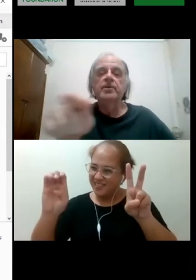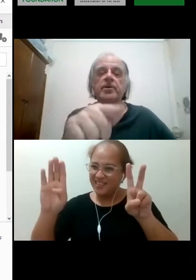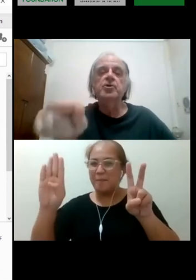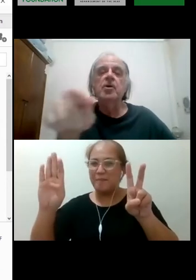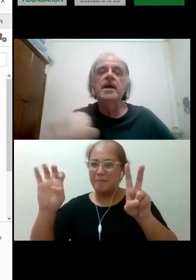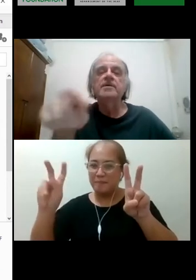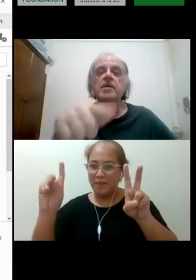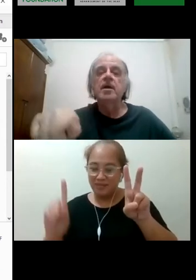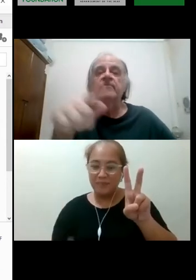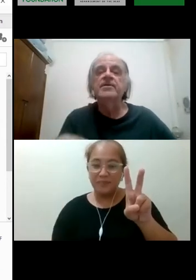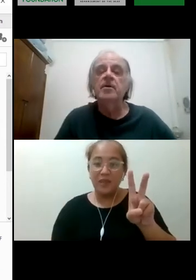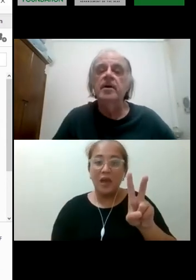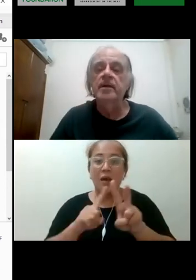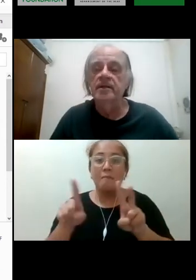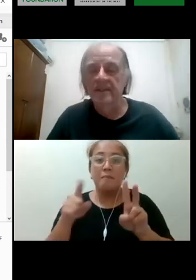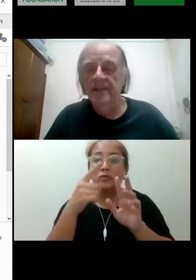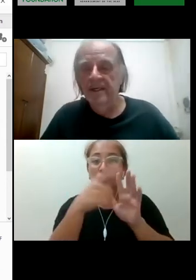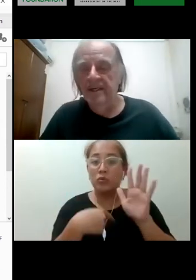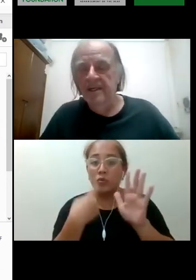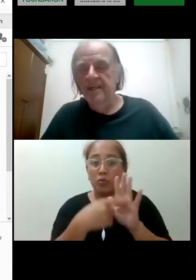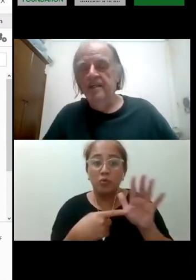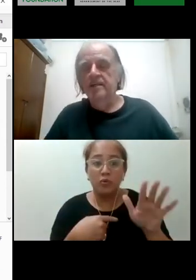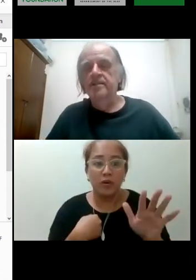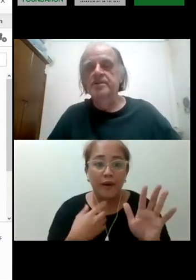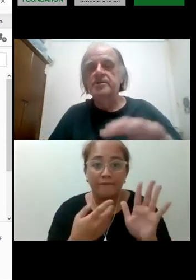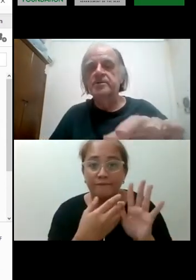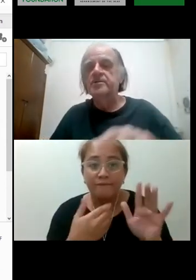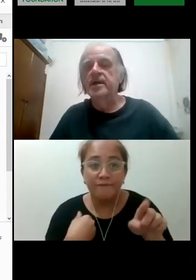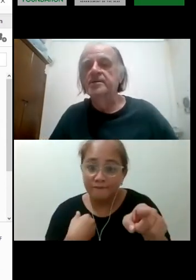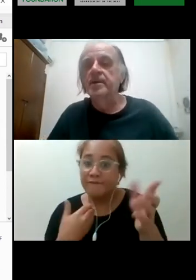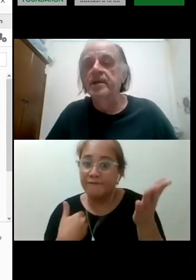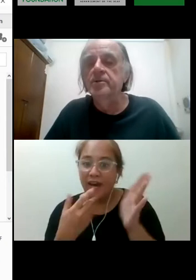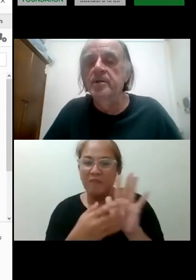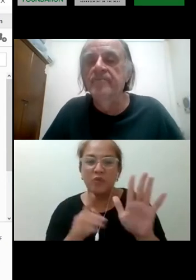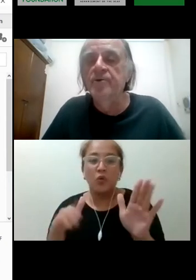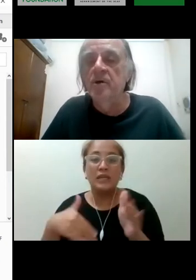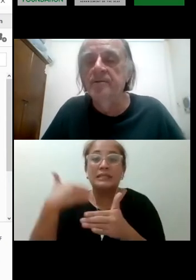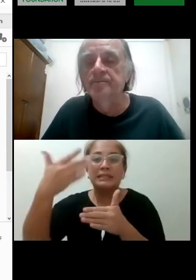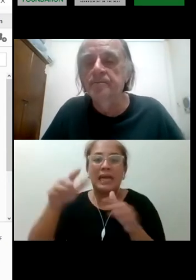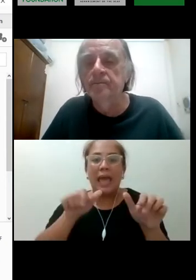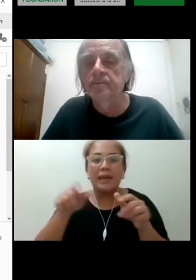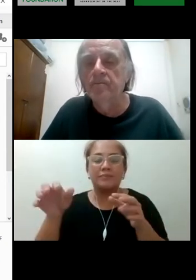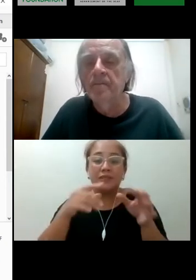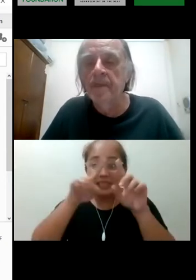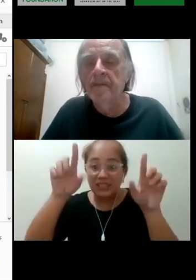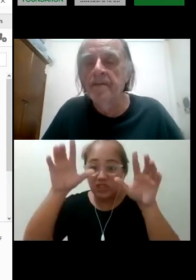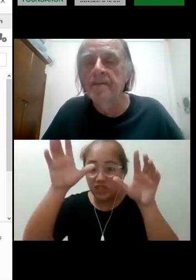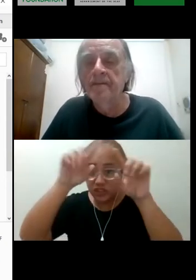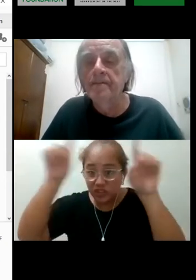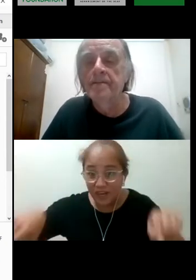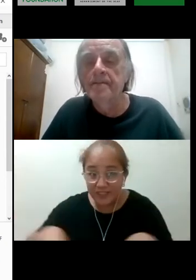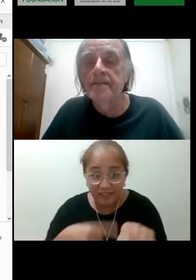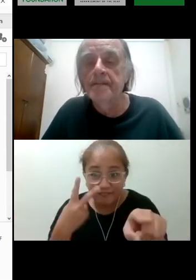But the chart has all of this on there. This is just an explanation of the chart.